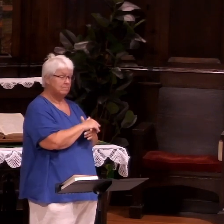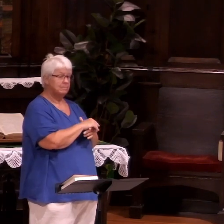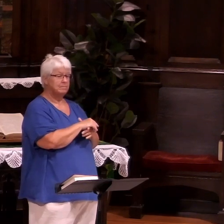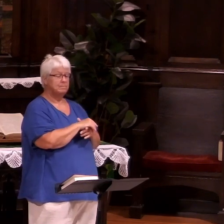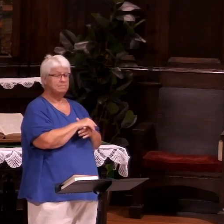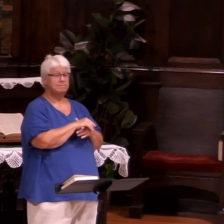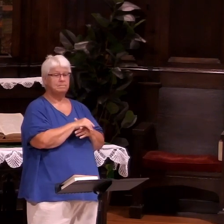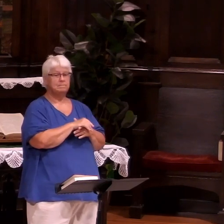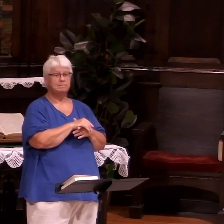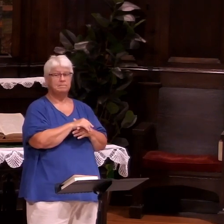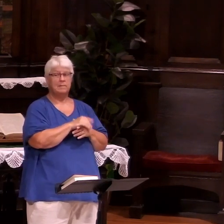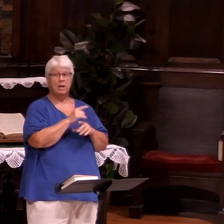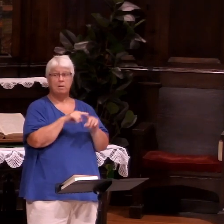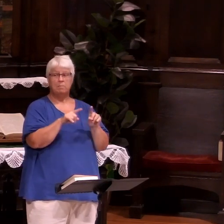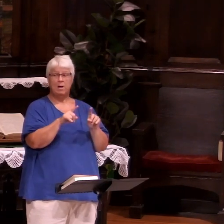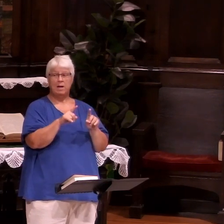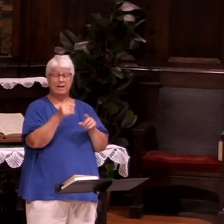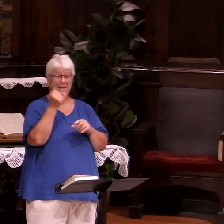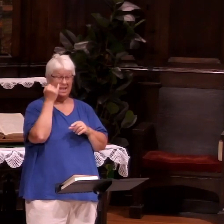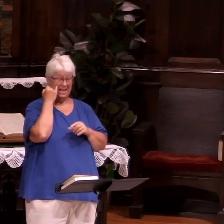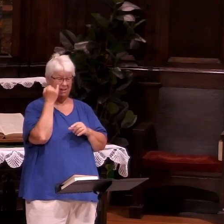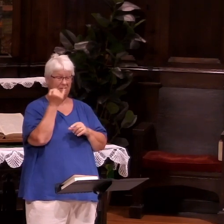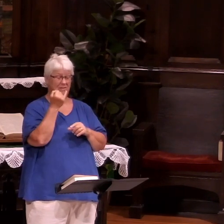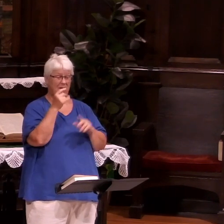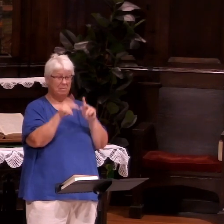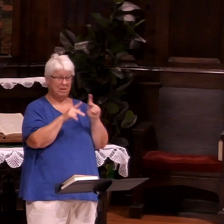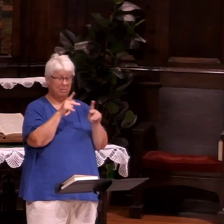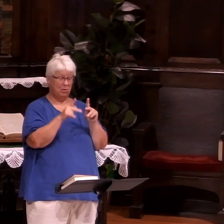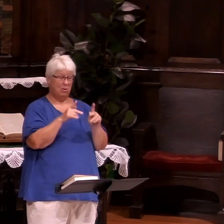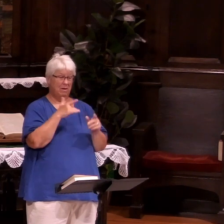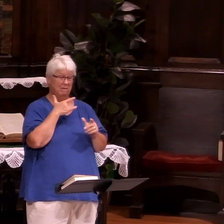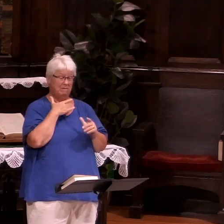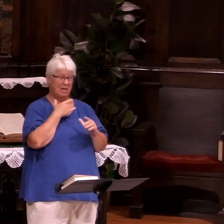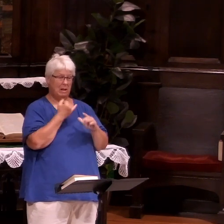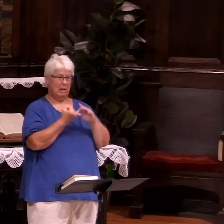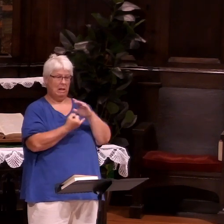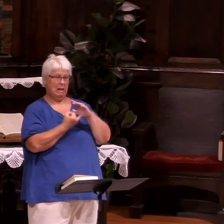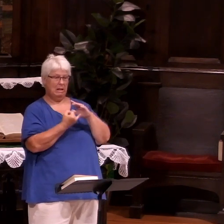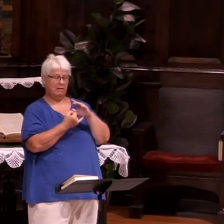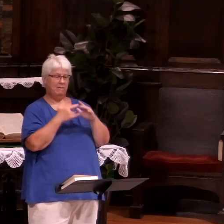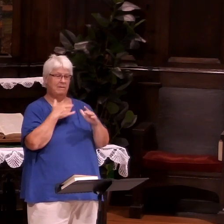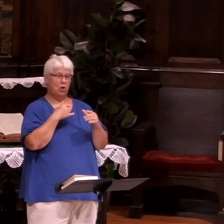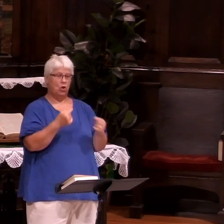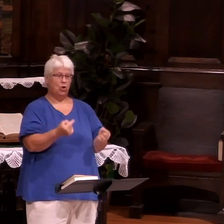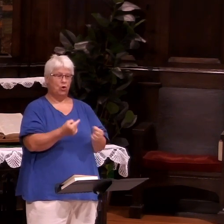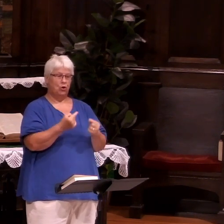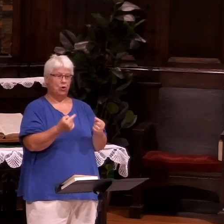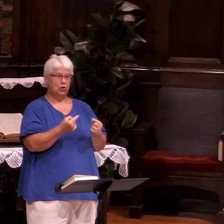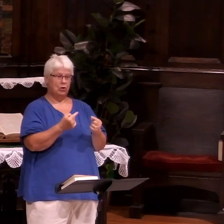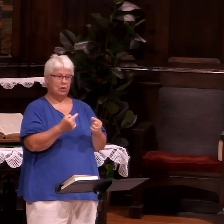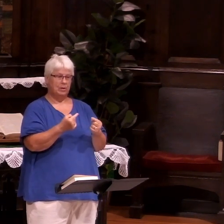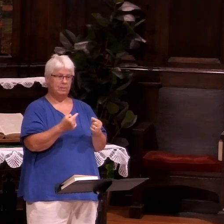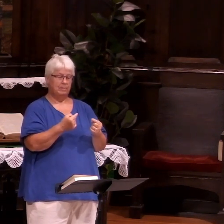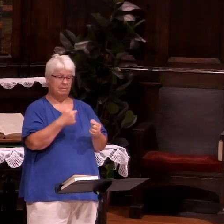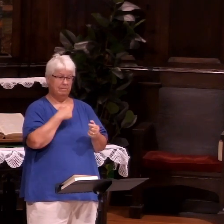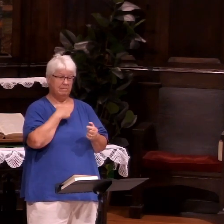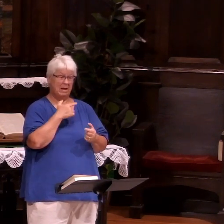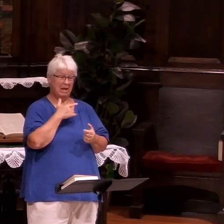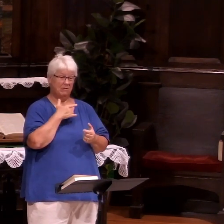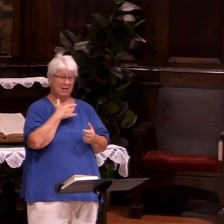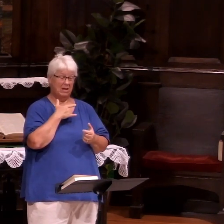that. But as long as there are people who feel isolated and hurt, I actually feel that it